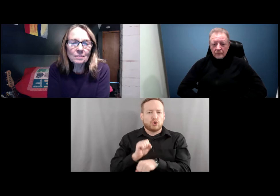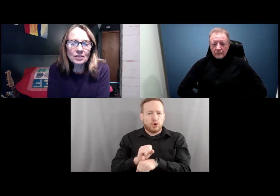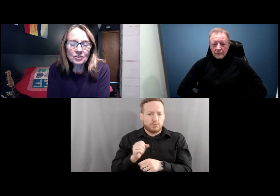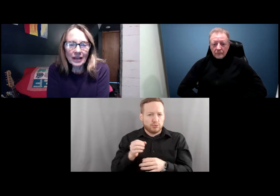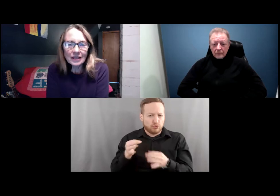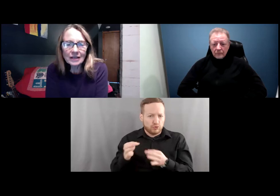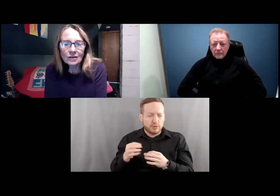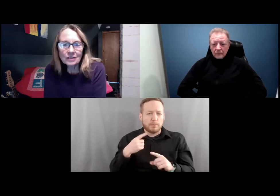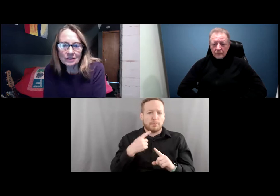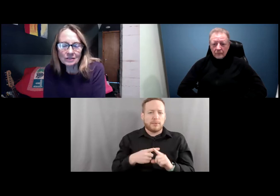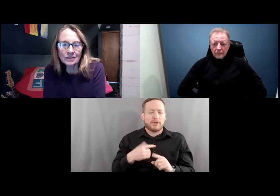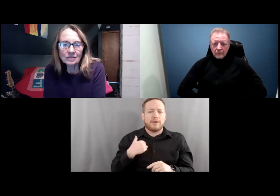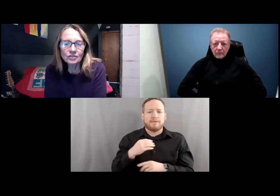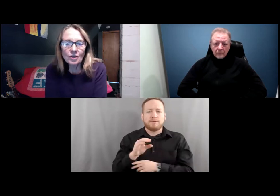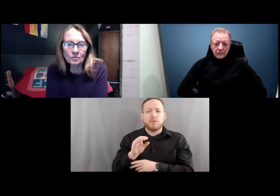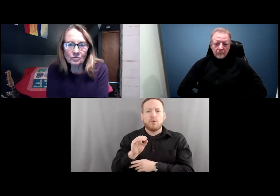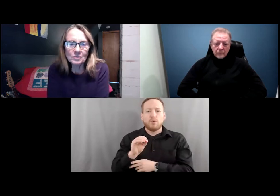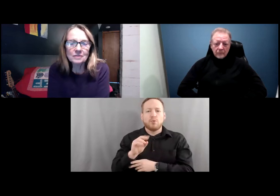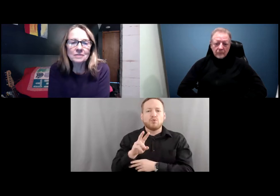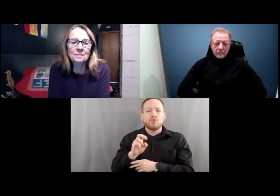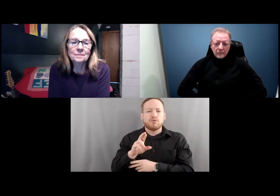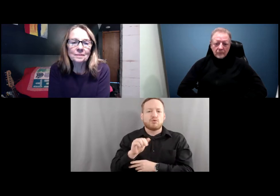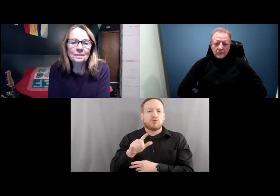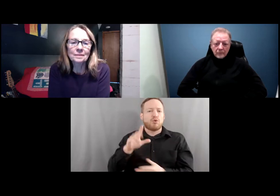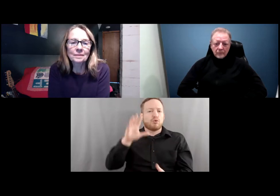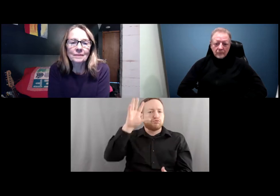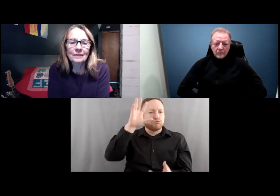We're going to measure 8 areas of job performance.